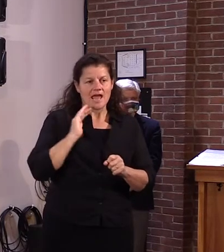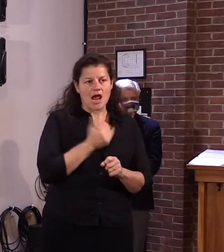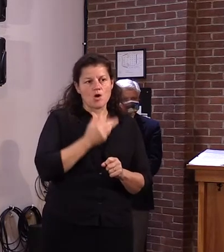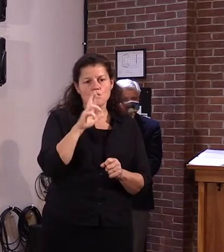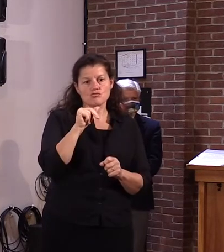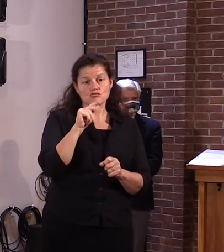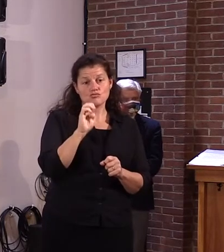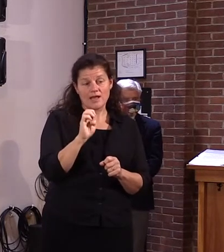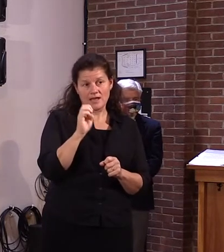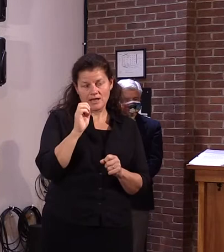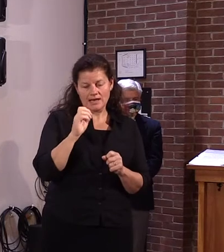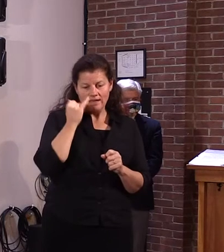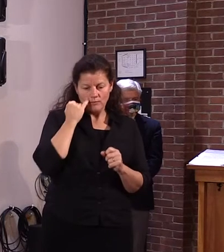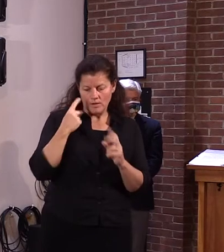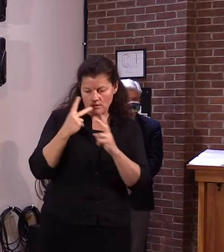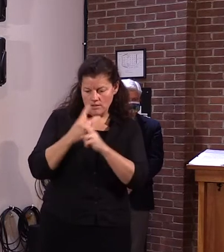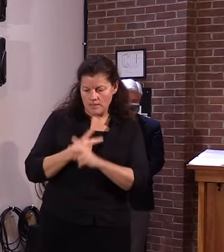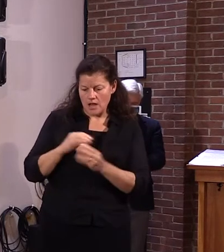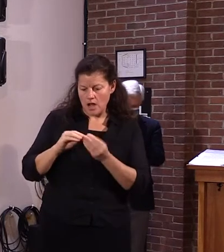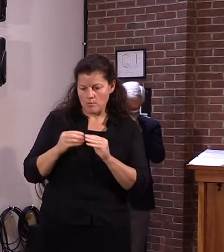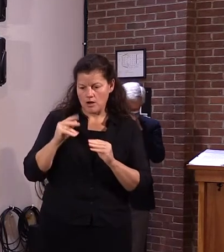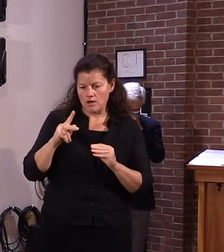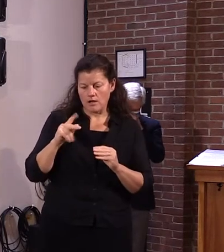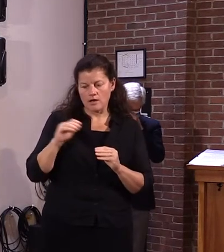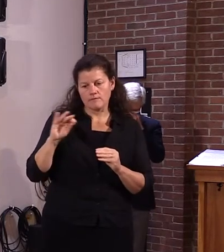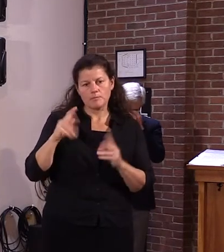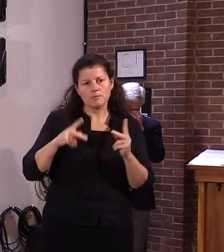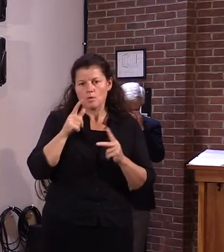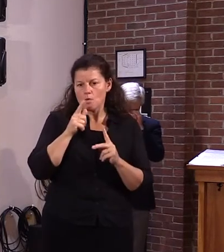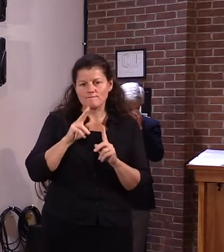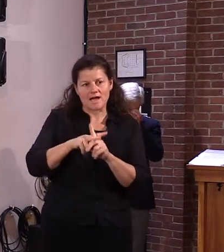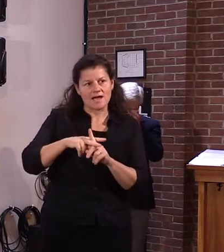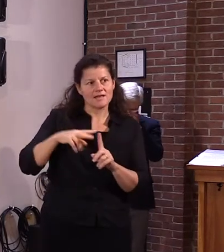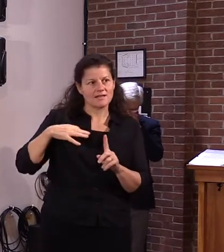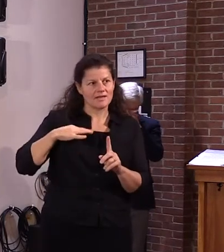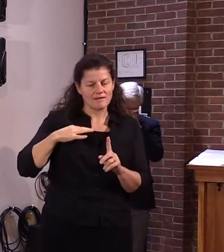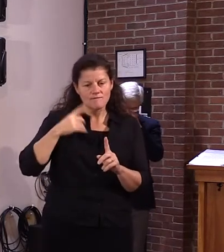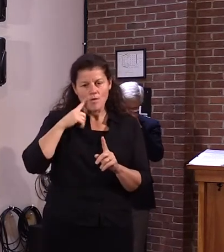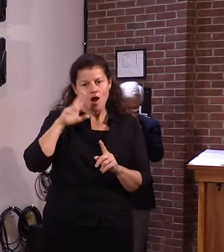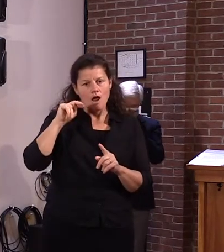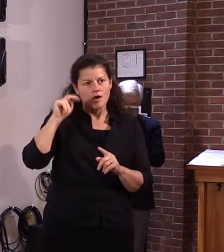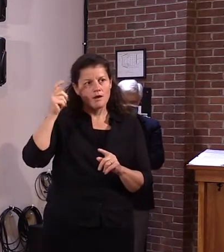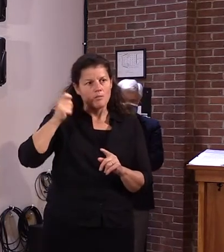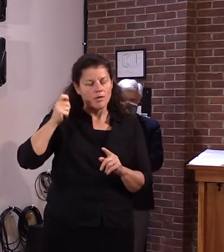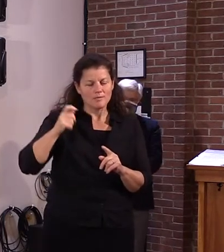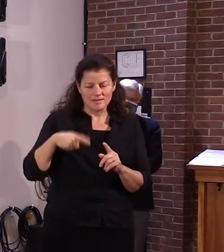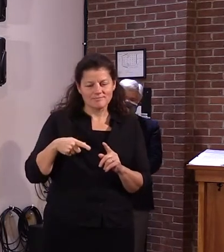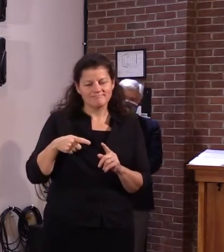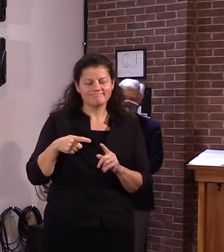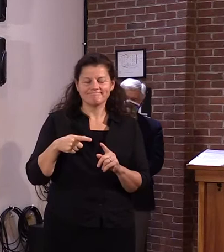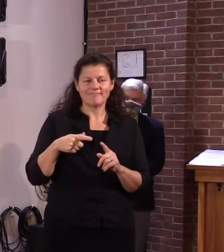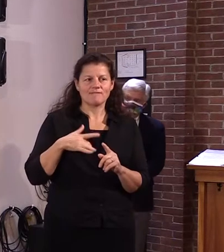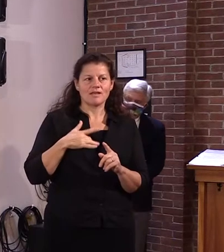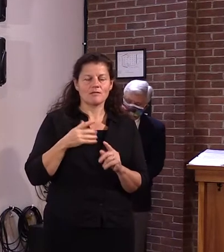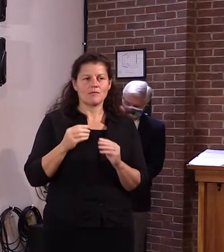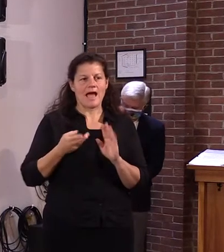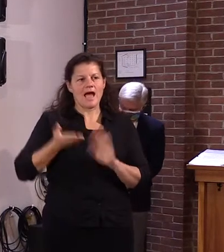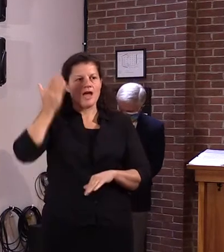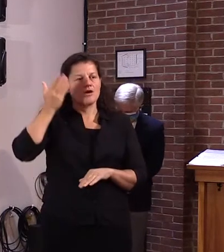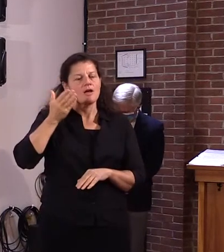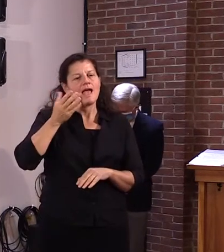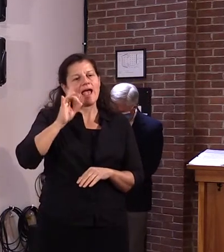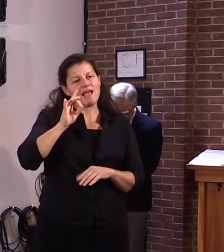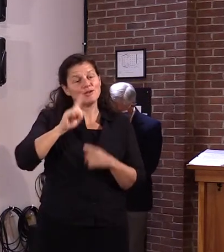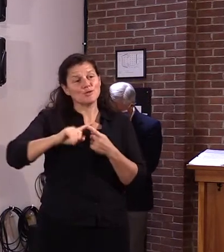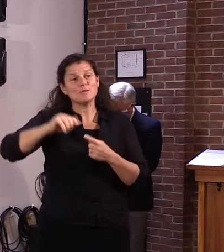rate, based on the number of people filing and receiving benefits, is probably something more like 8 to 10% unemployment.